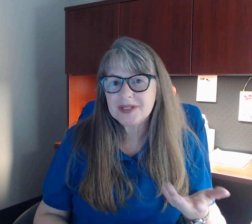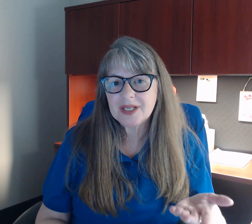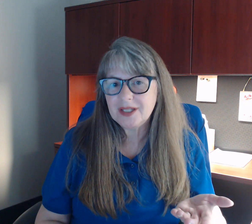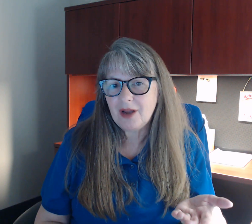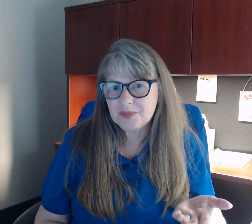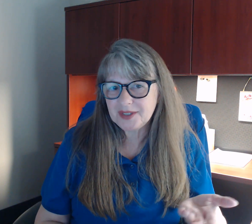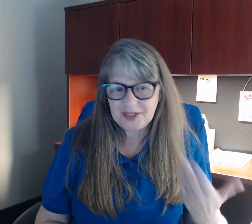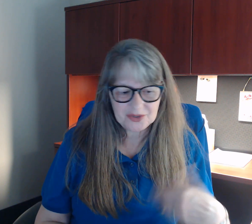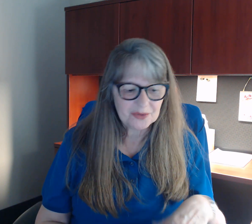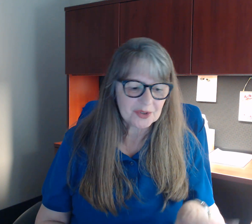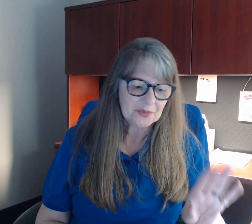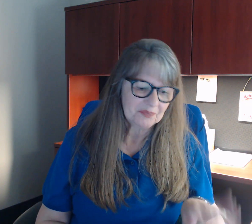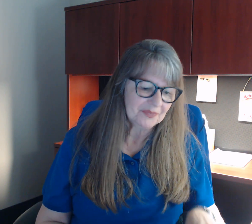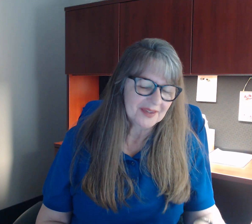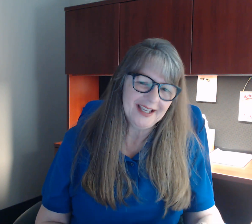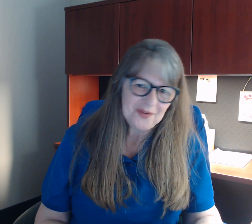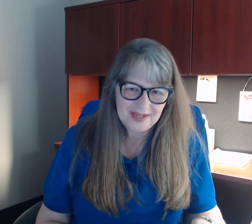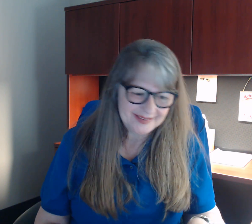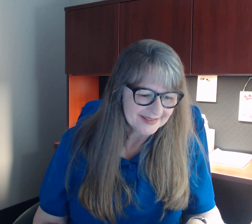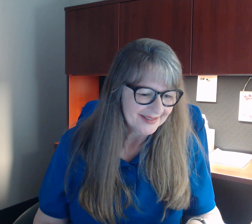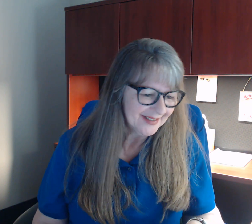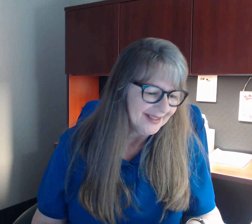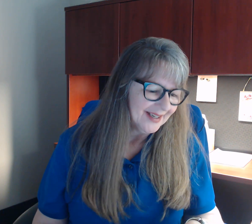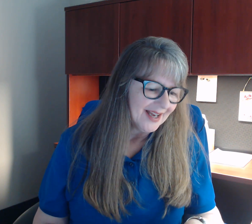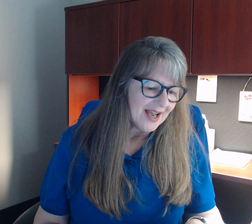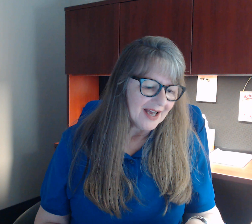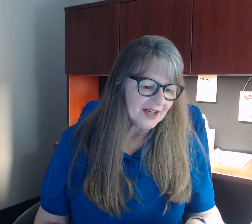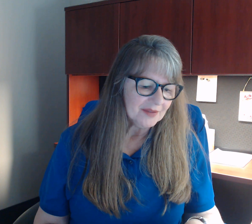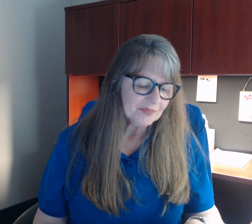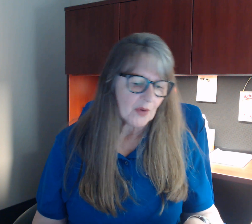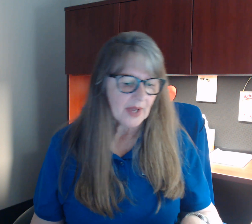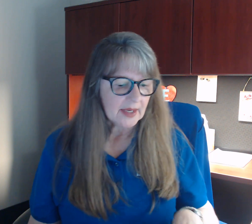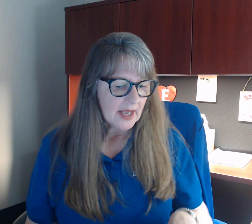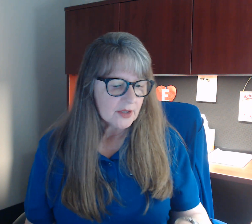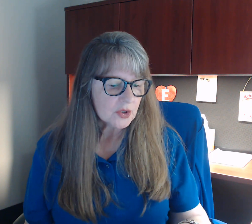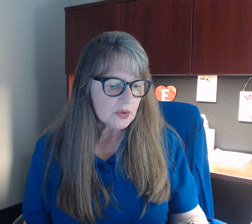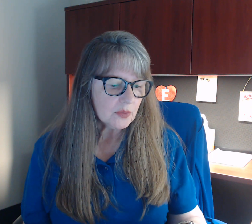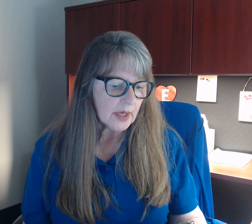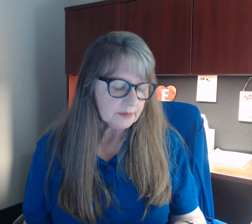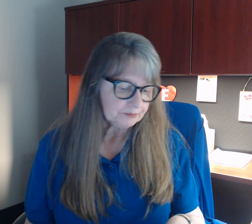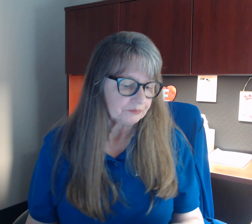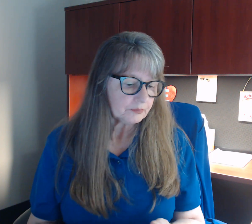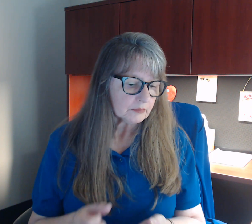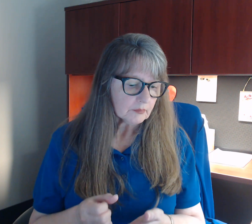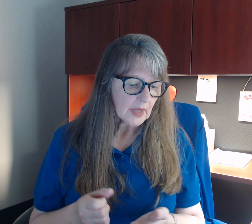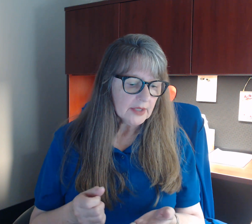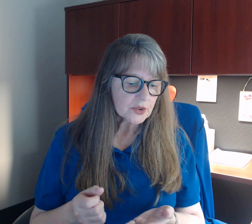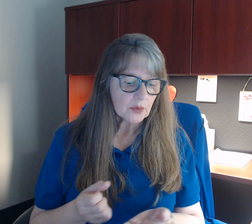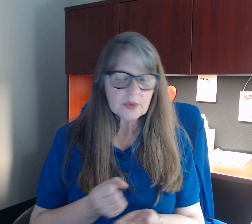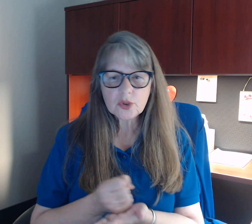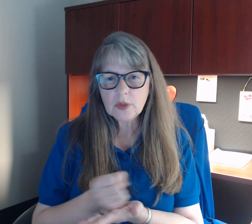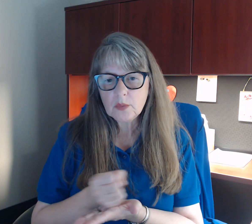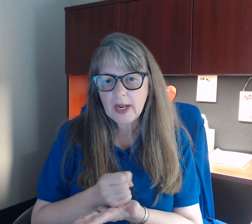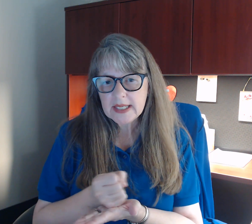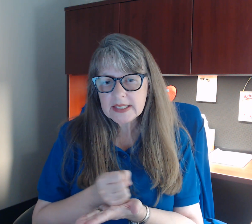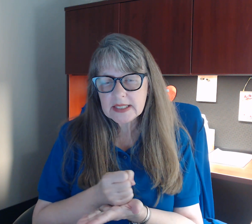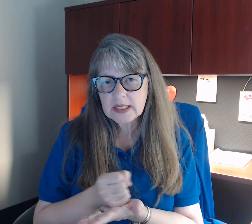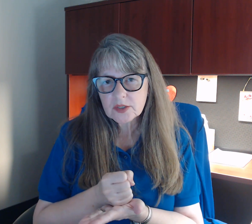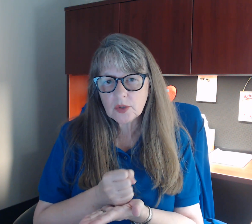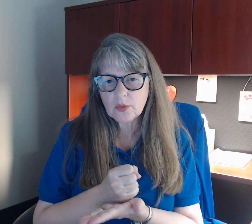getting obsolete too. So anyway, okay, and so to erase, so